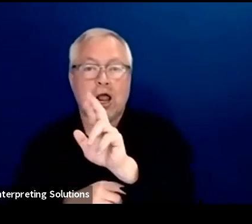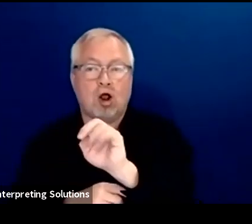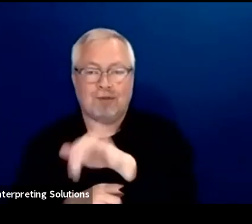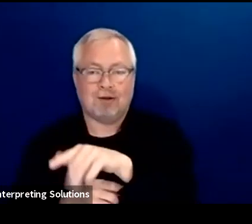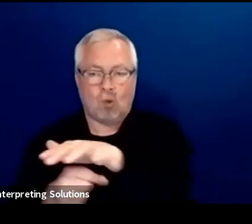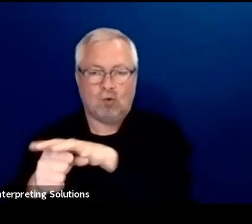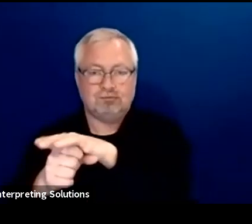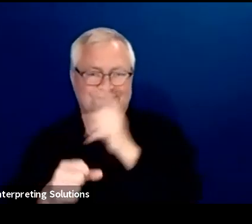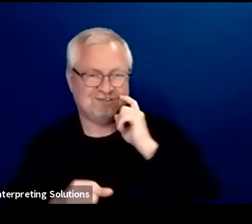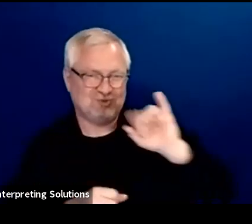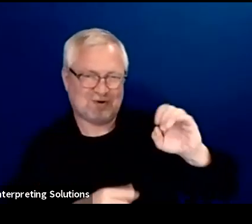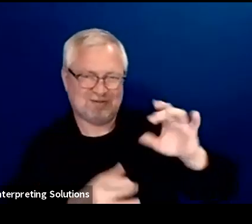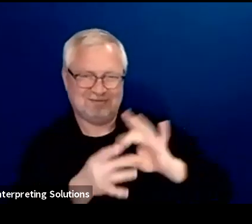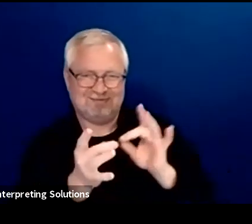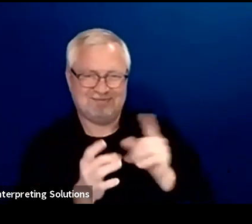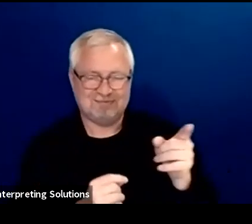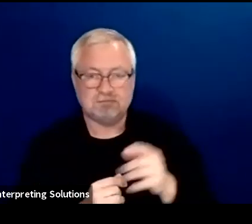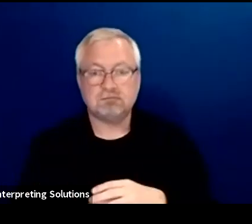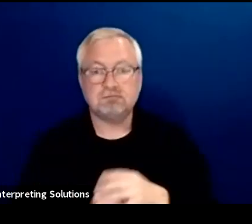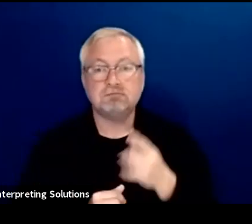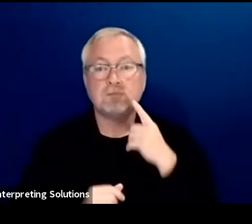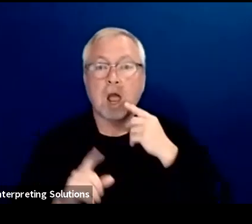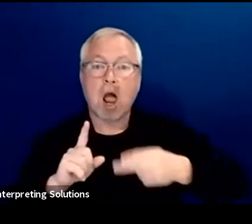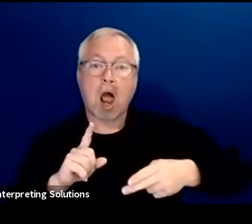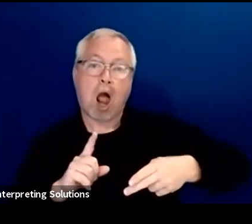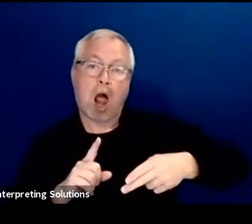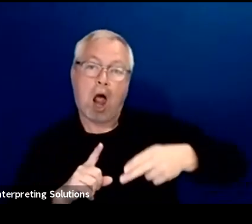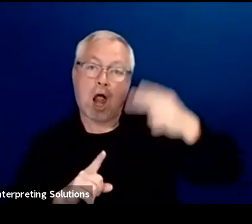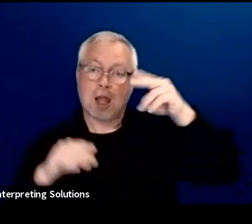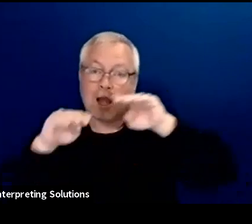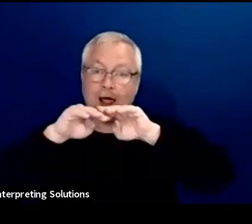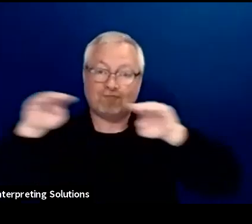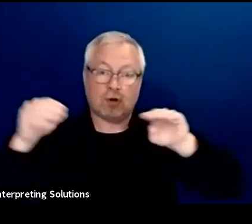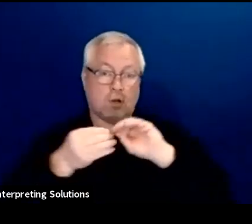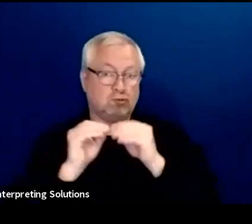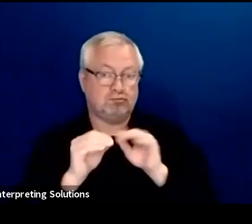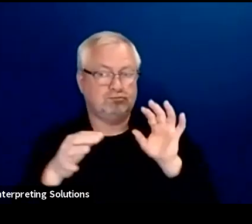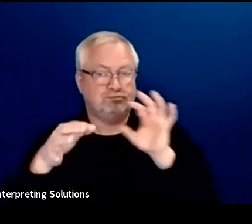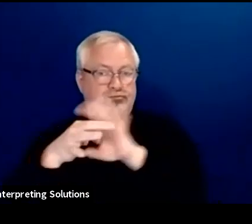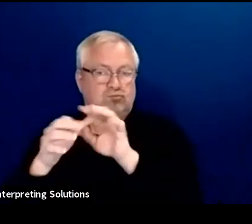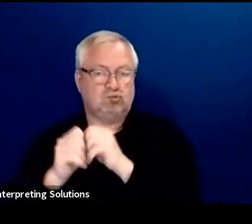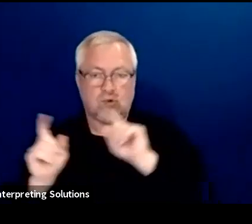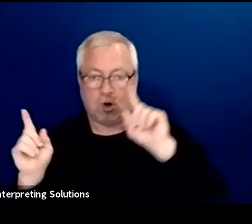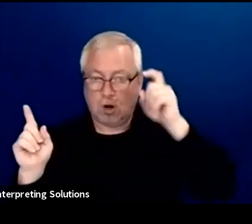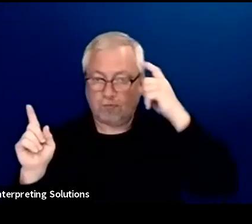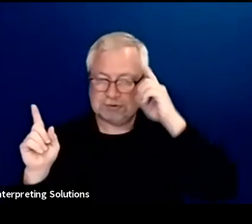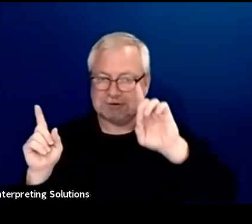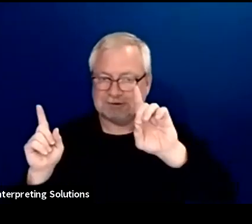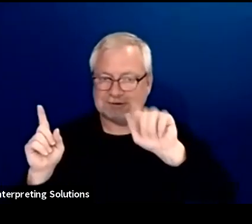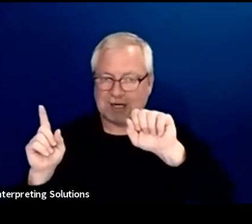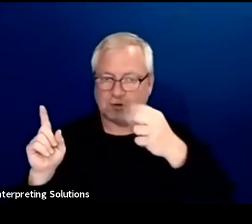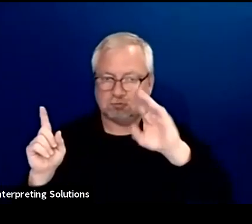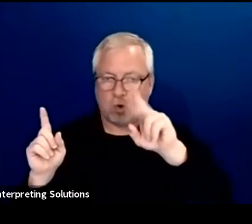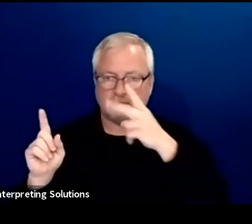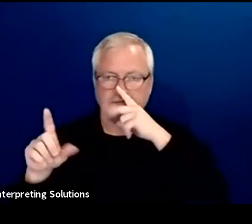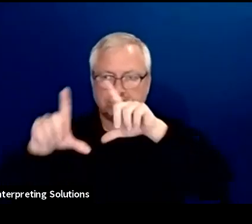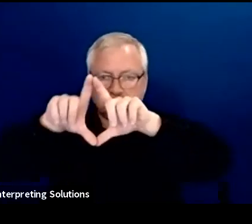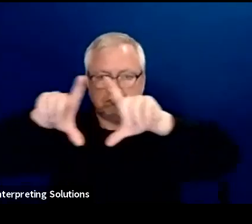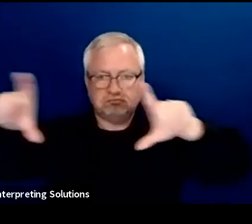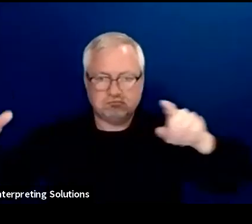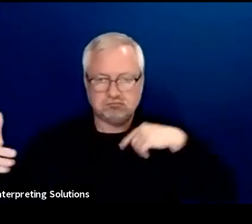that high level data is linked to the governor's dashboard. I think we're fully intending for people to be able